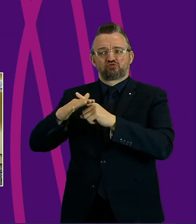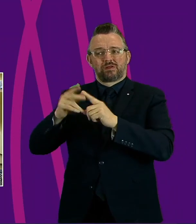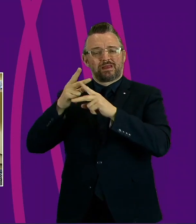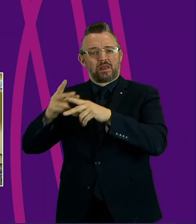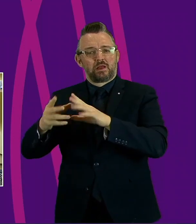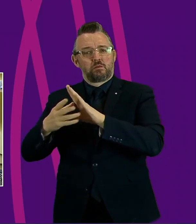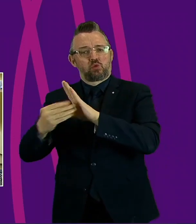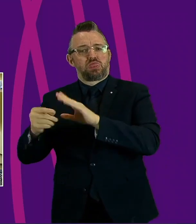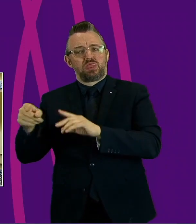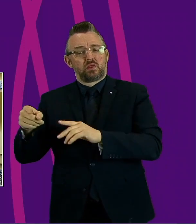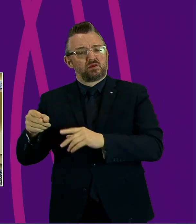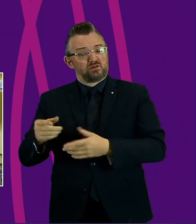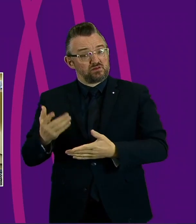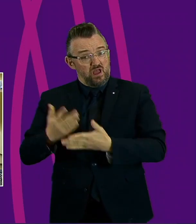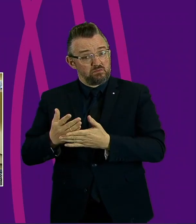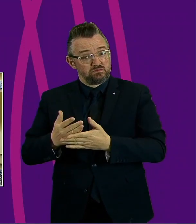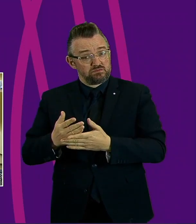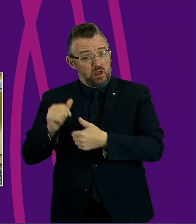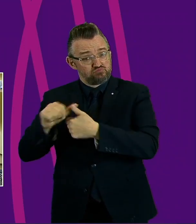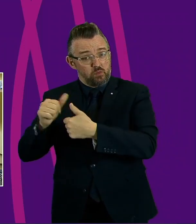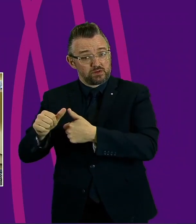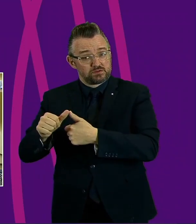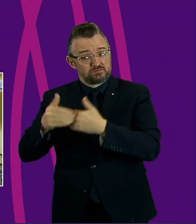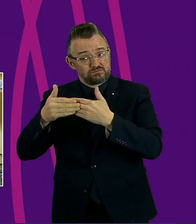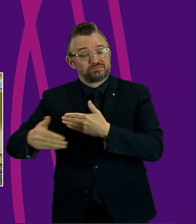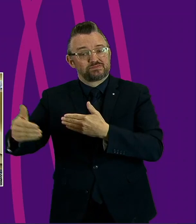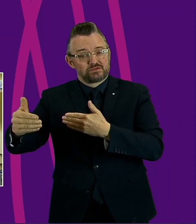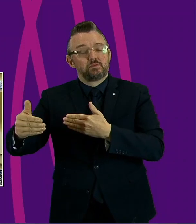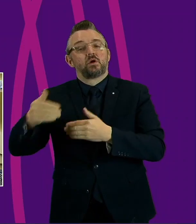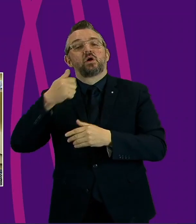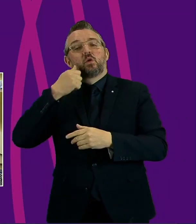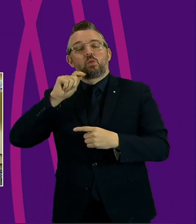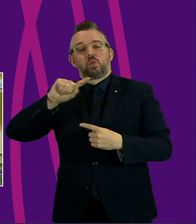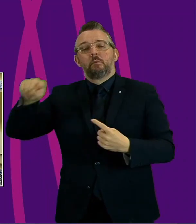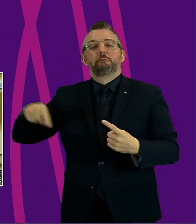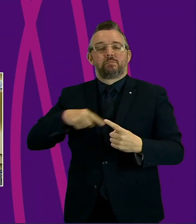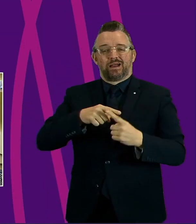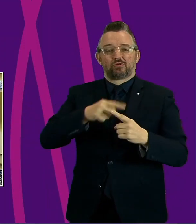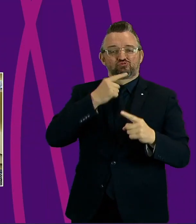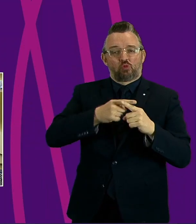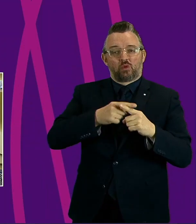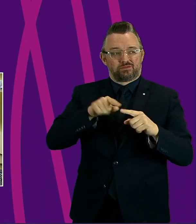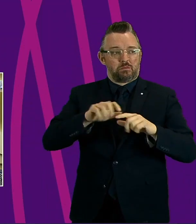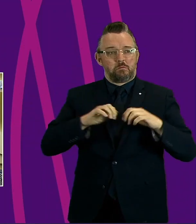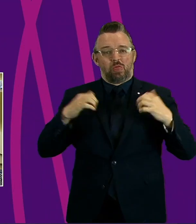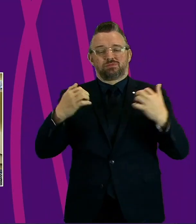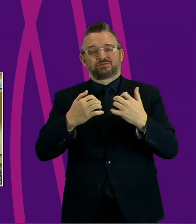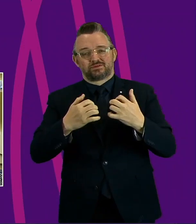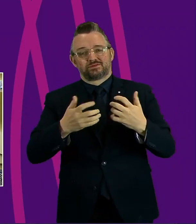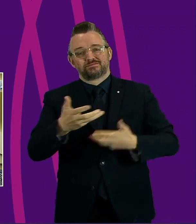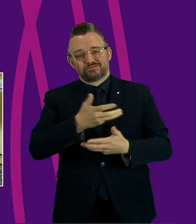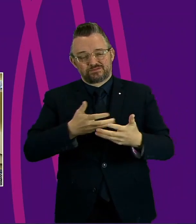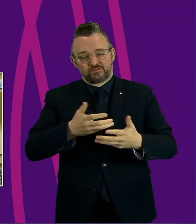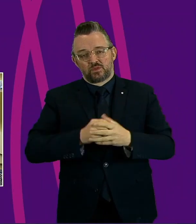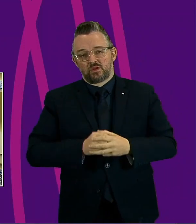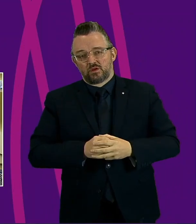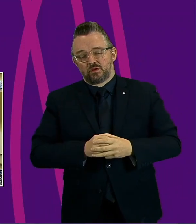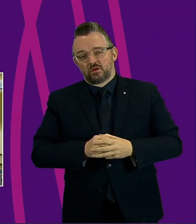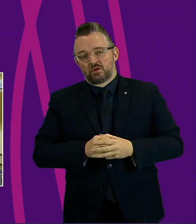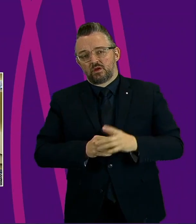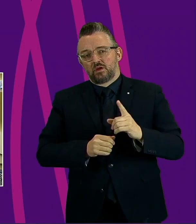term. And I'm sure these are issues that we will come back to in due course as a Parliament and indeed as a society. But on